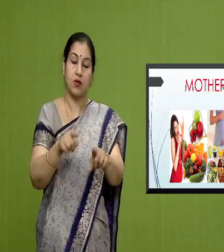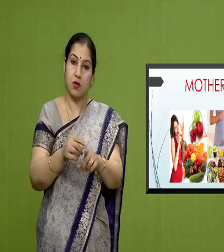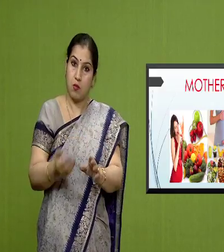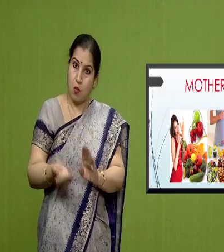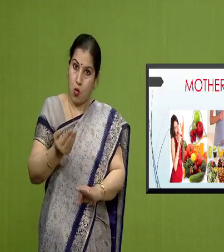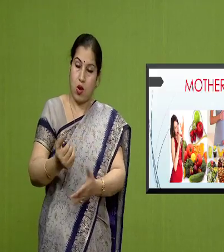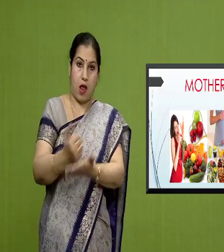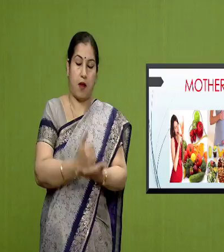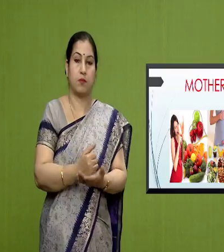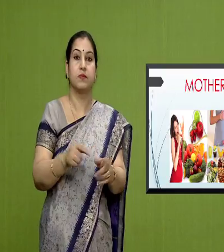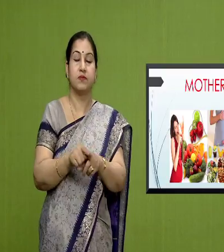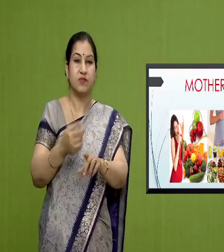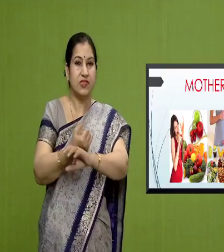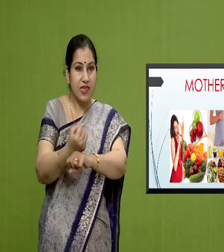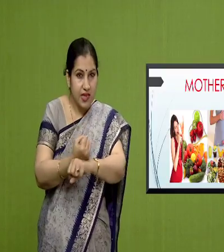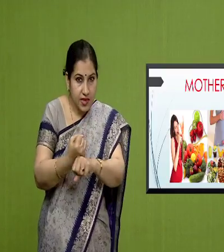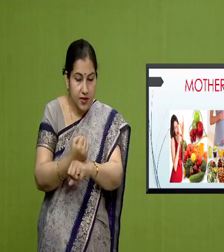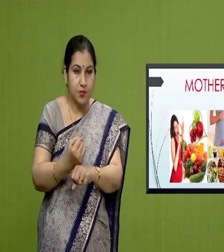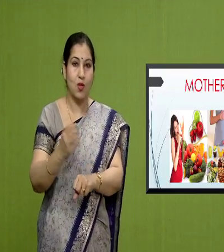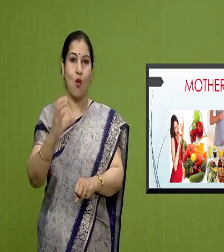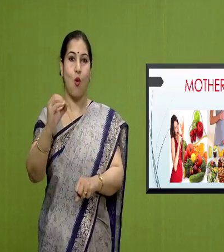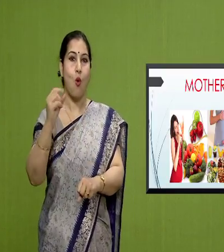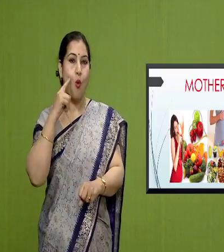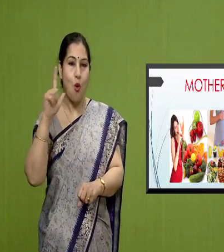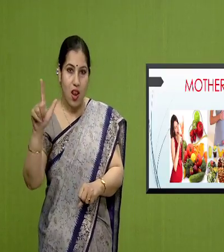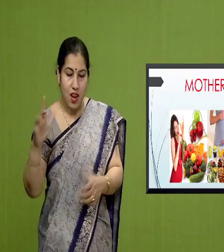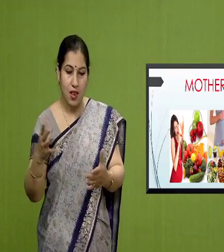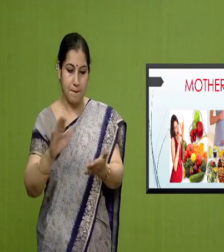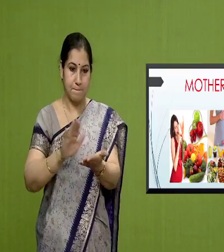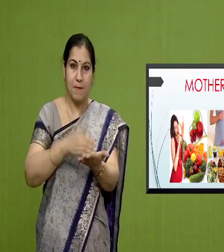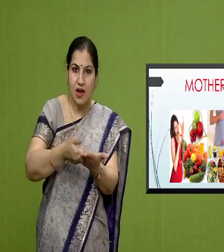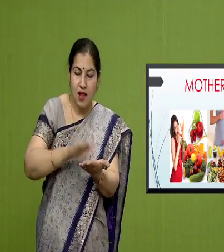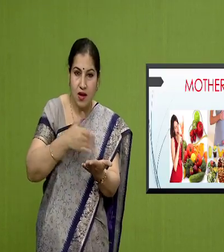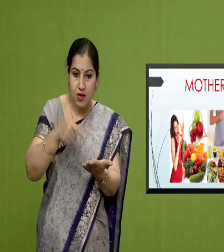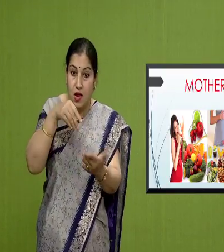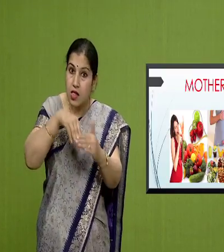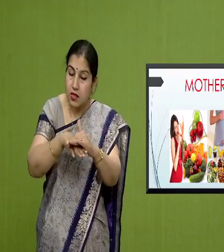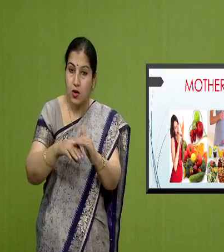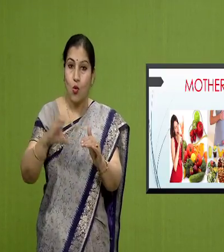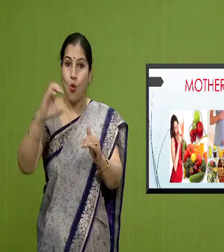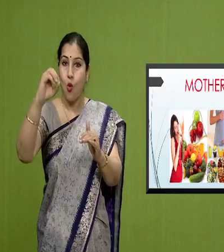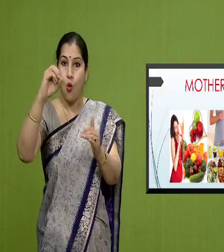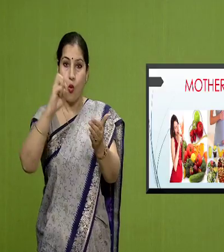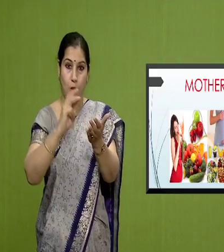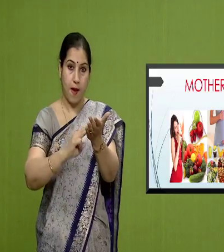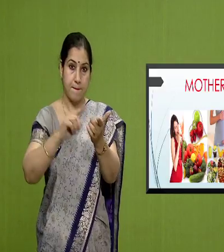ghee, oil, butter containing omega-3